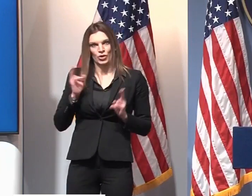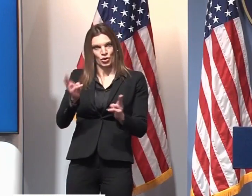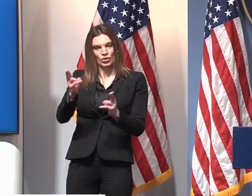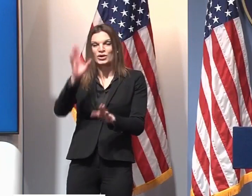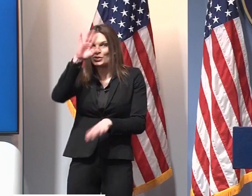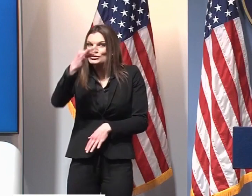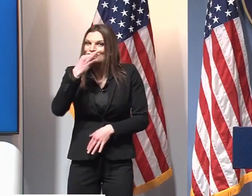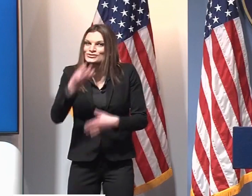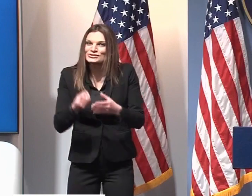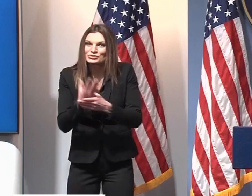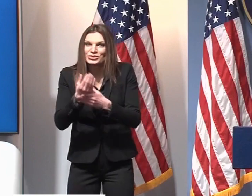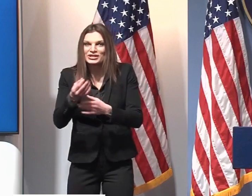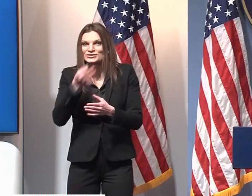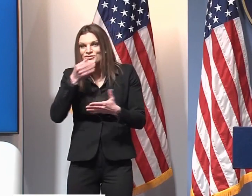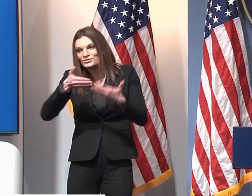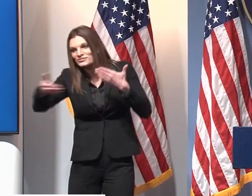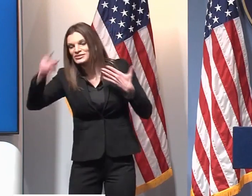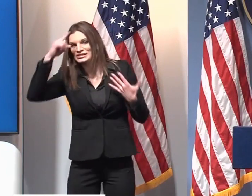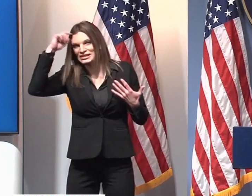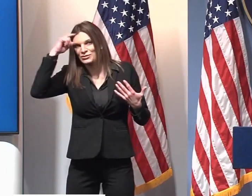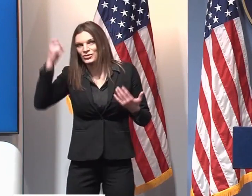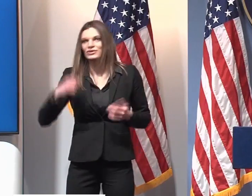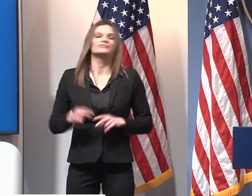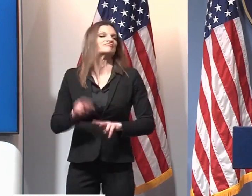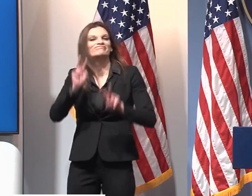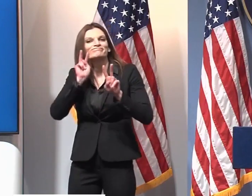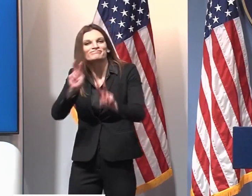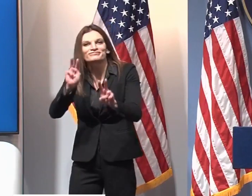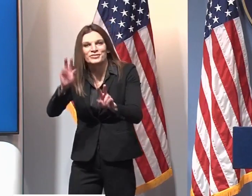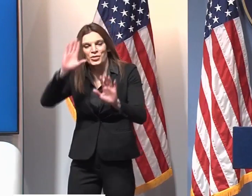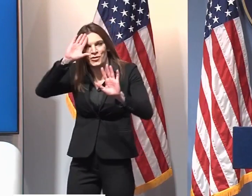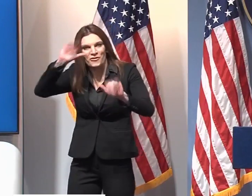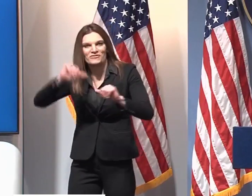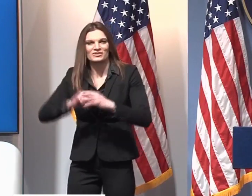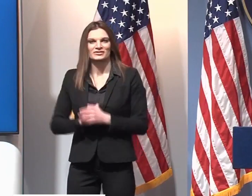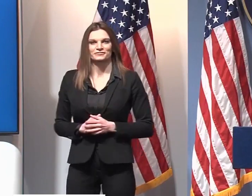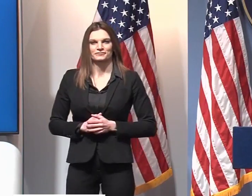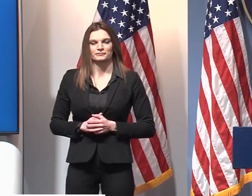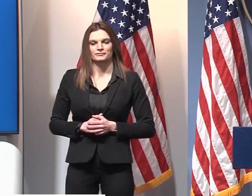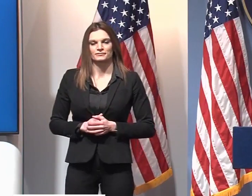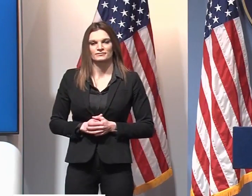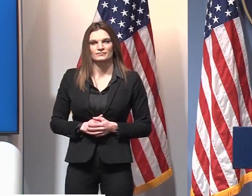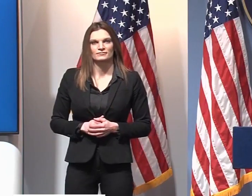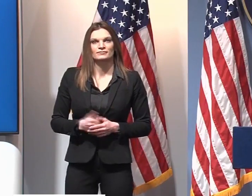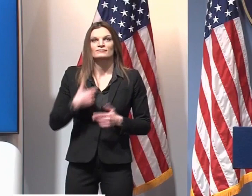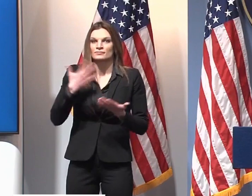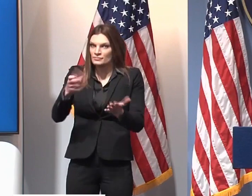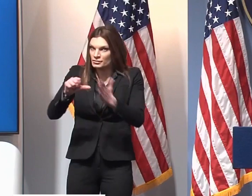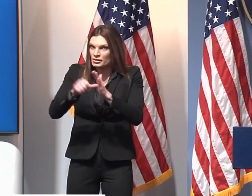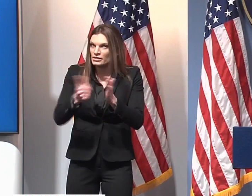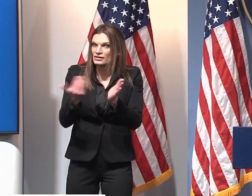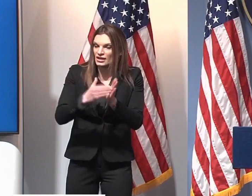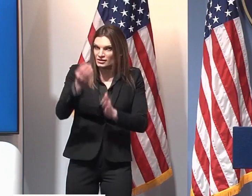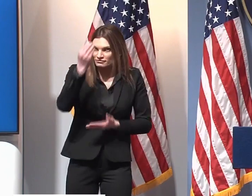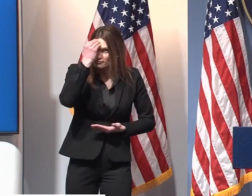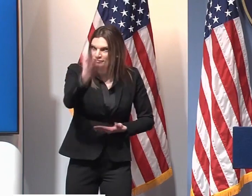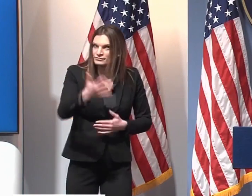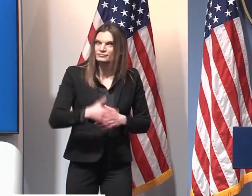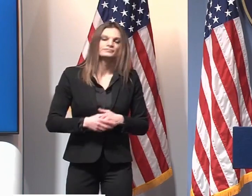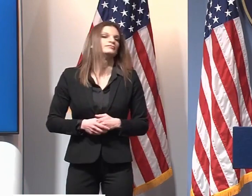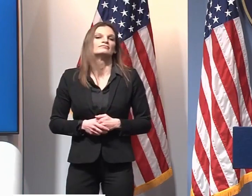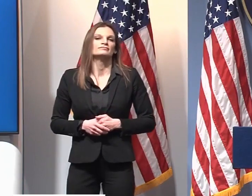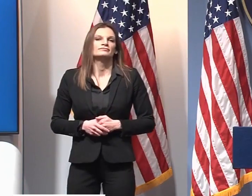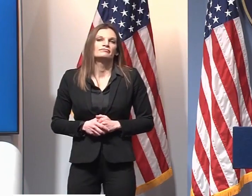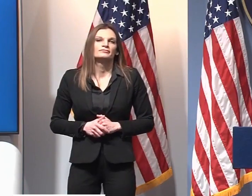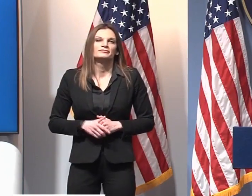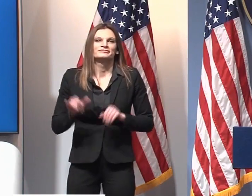summer that could resemble many that we look forward to every year. But I'll reiterate, just as I have for the